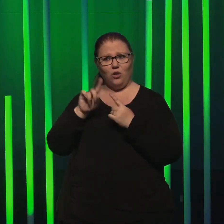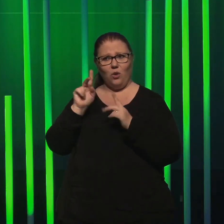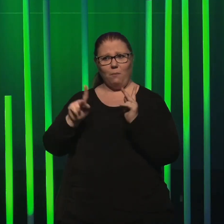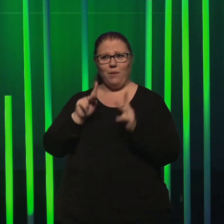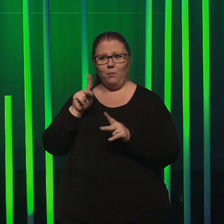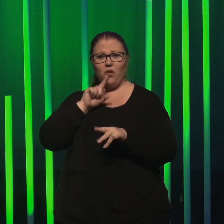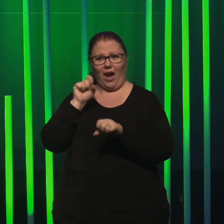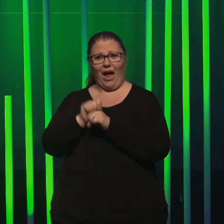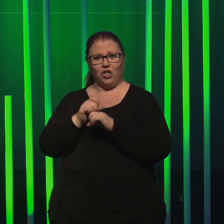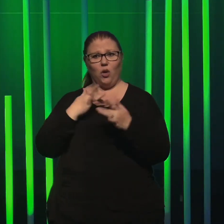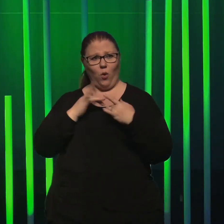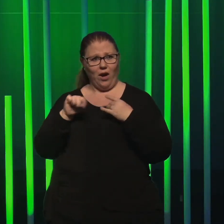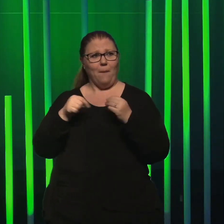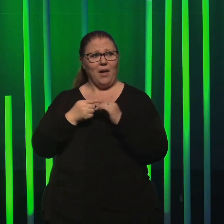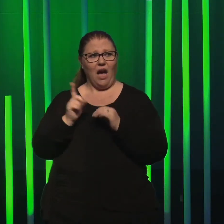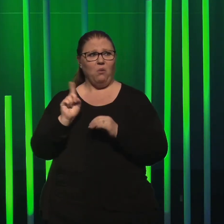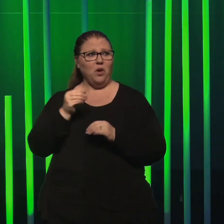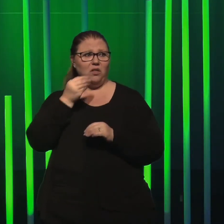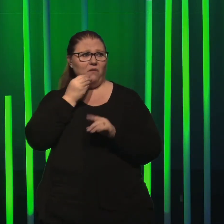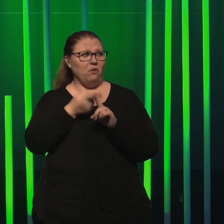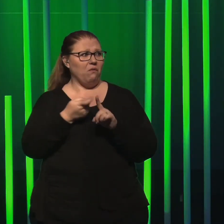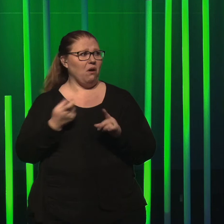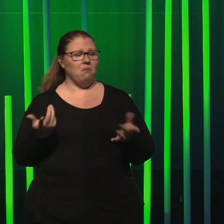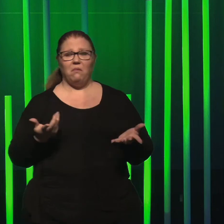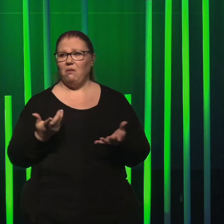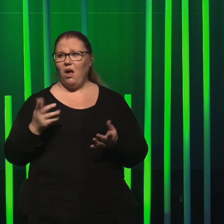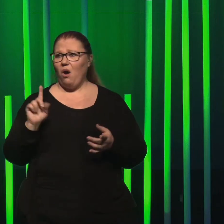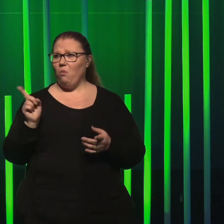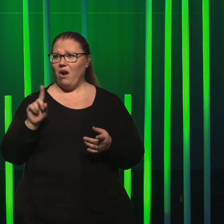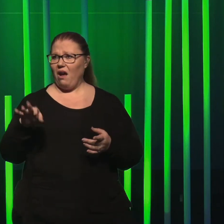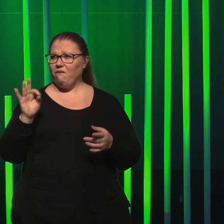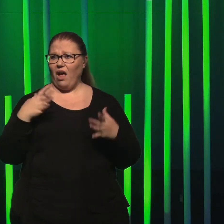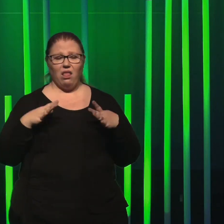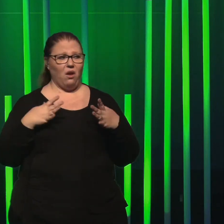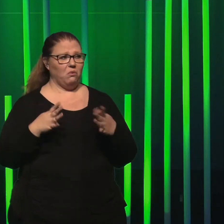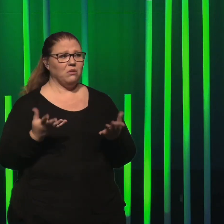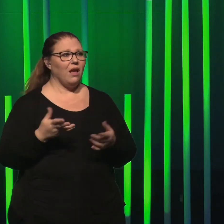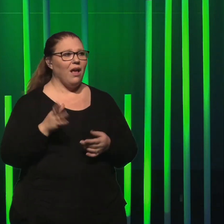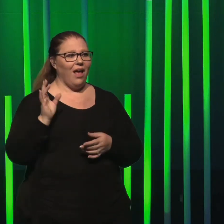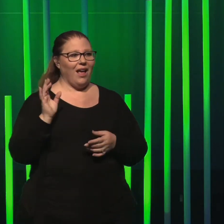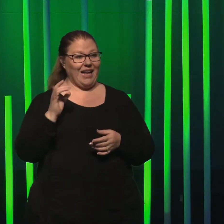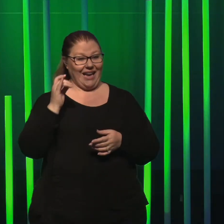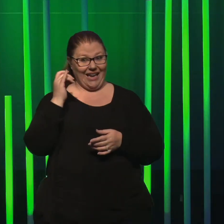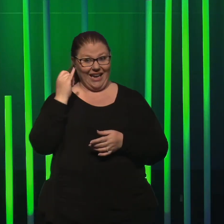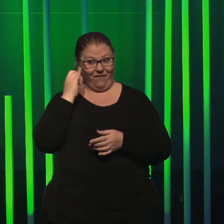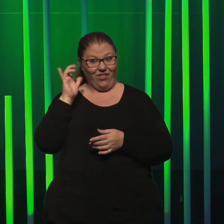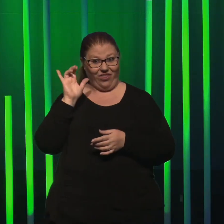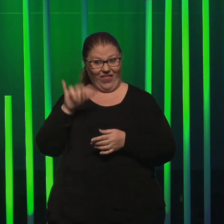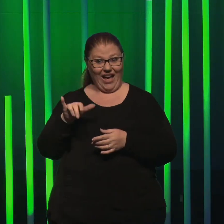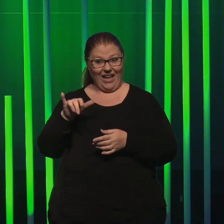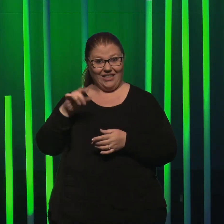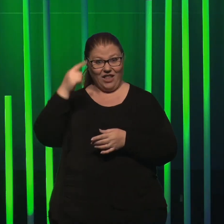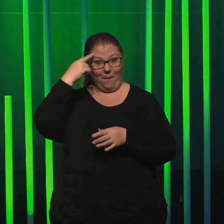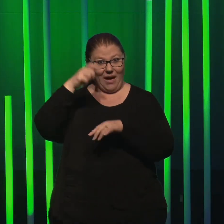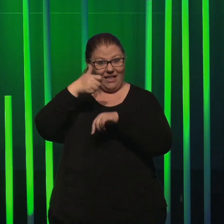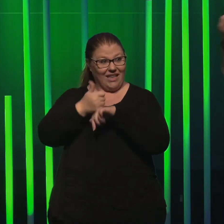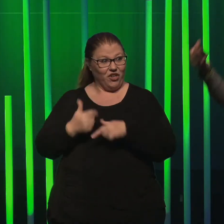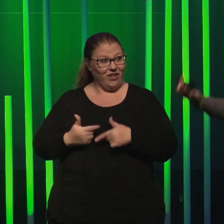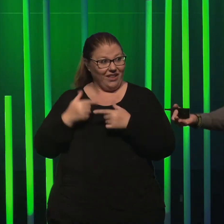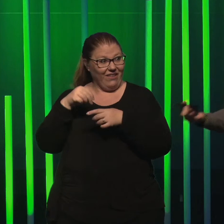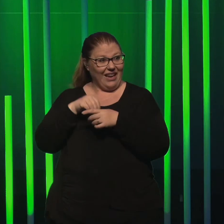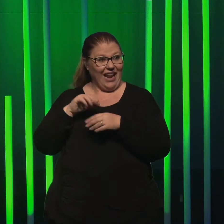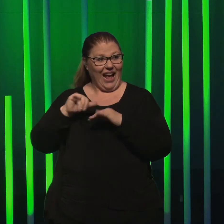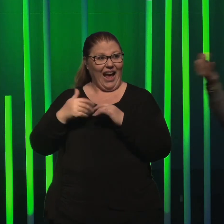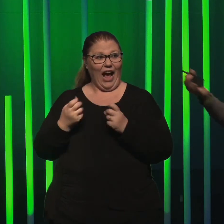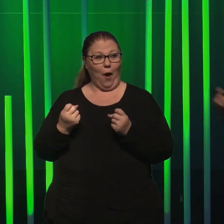get my next meal? Where am I going to get my clothes? Now imagine if that's the state of consciousness that you're living in and how far we've evolved